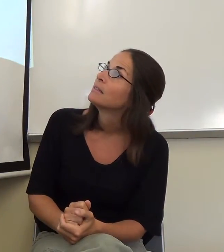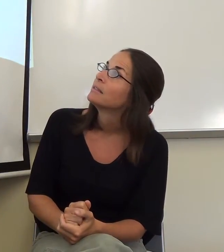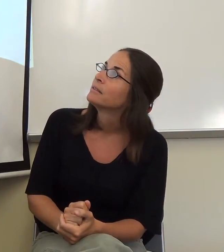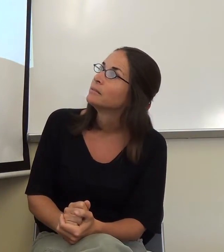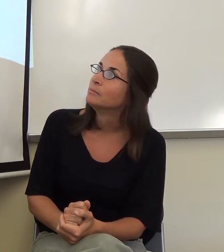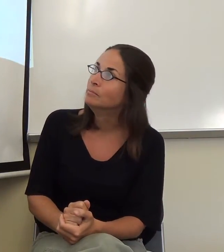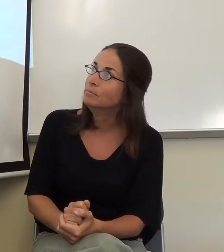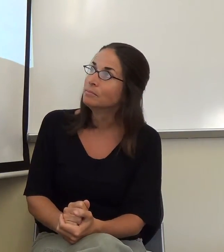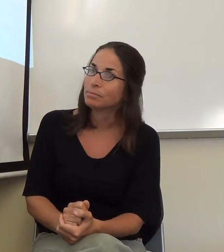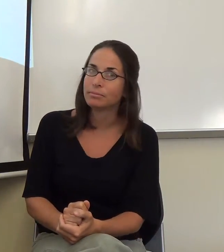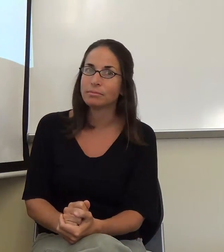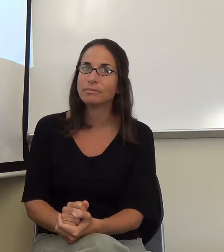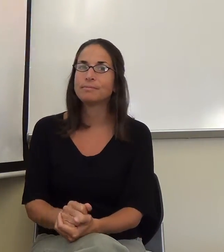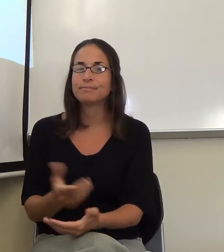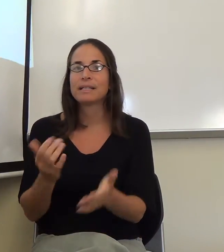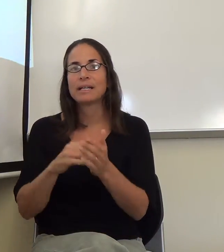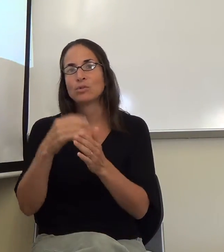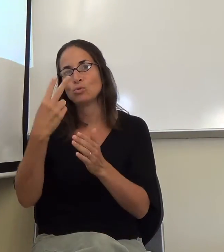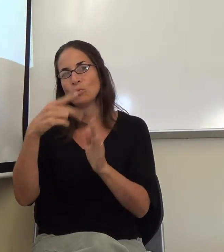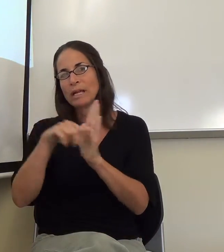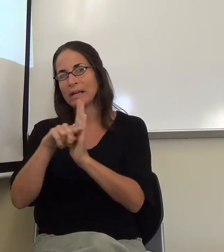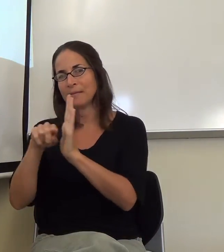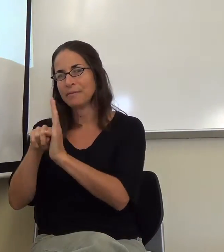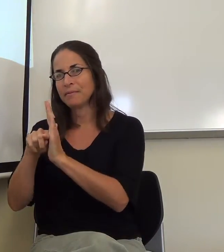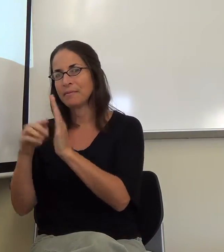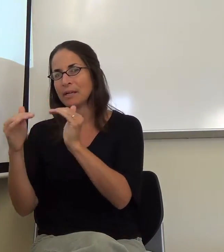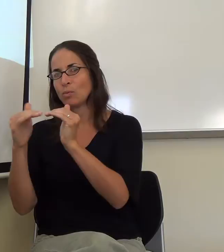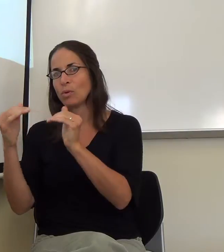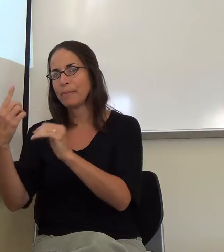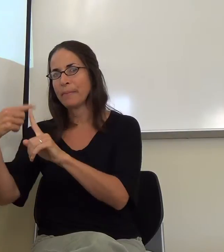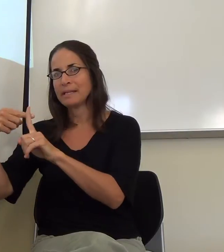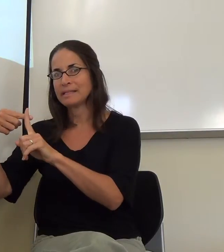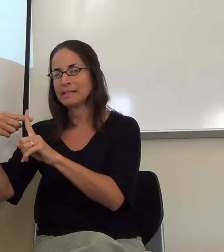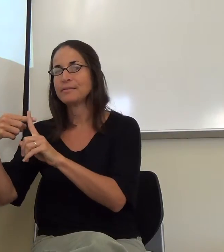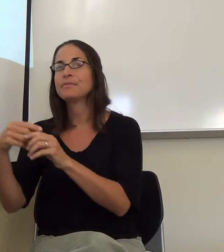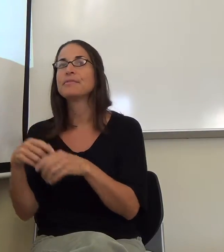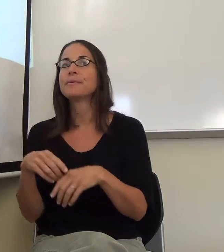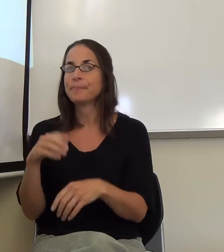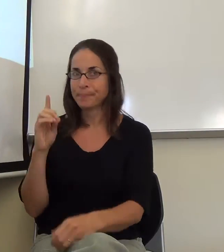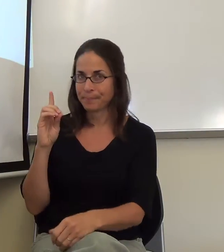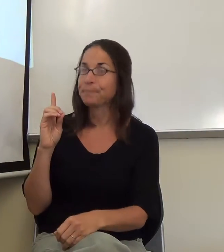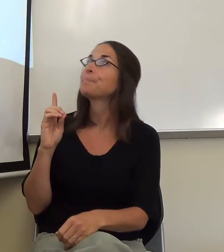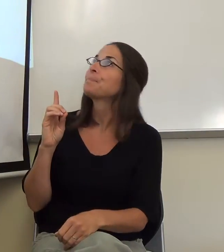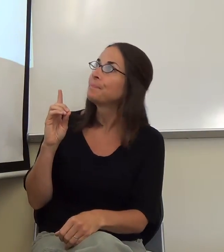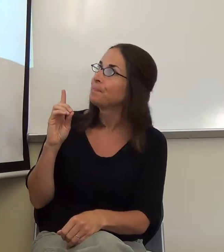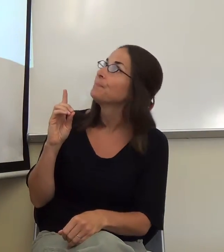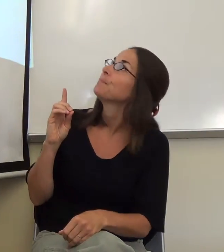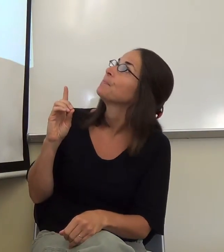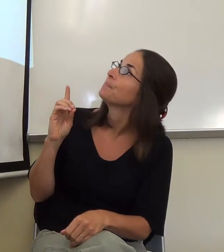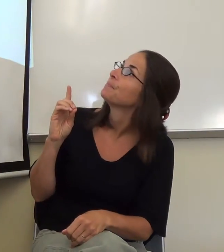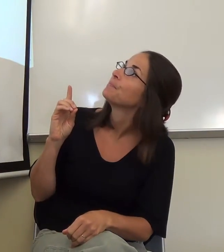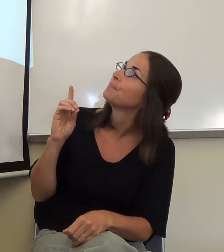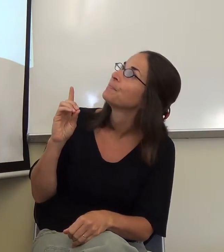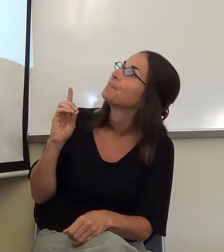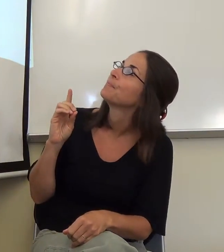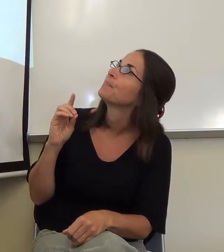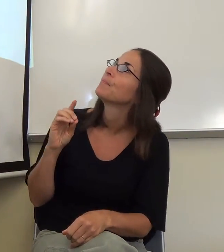negatives make a positive. His patients thought of the doctor as altruistic. However, the nurses did not see